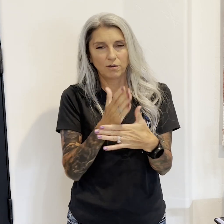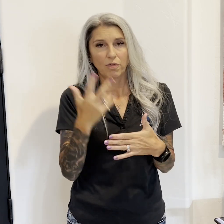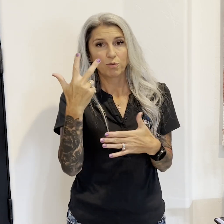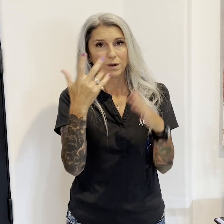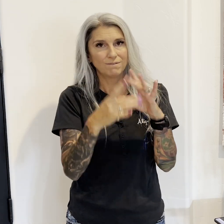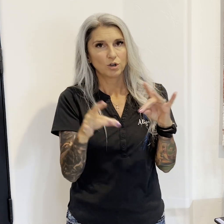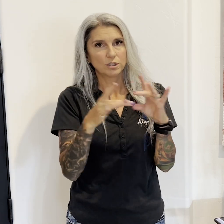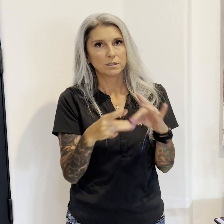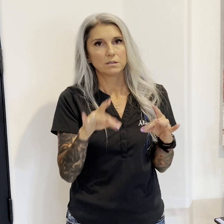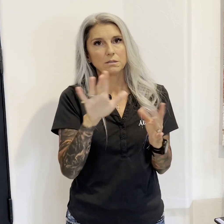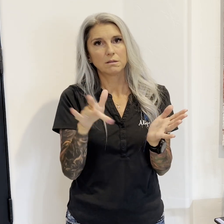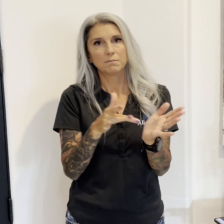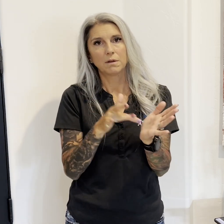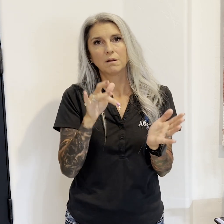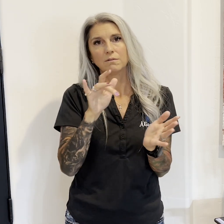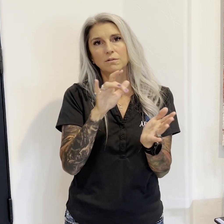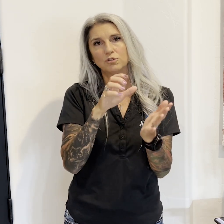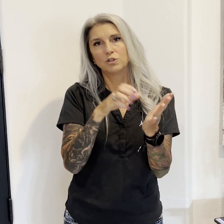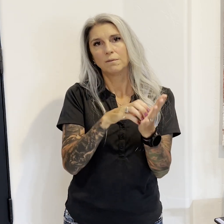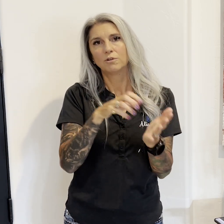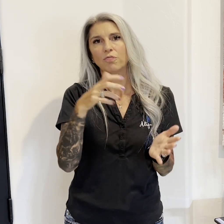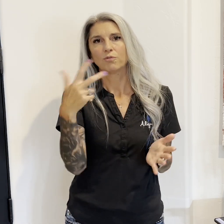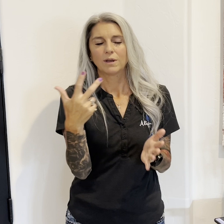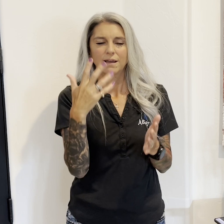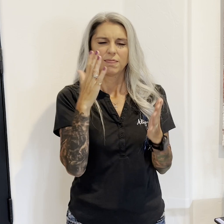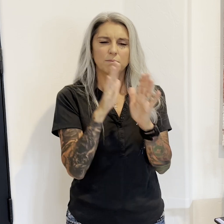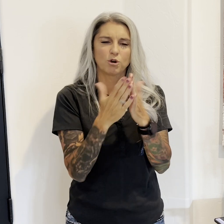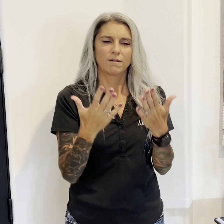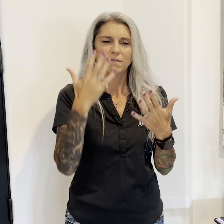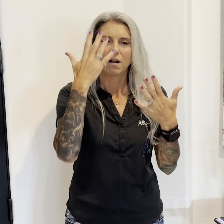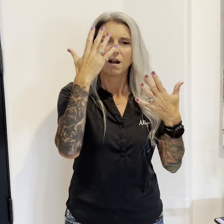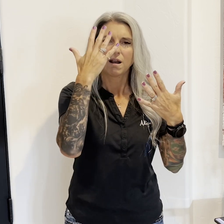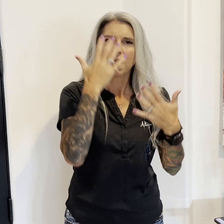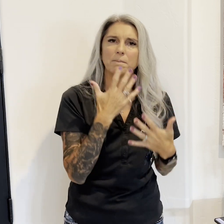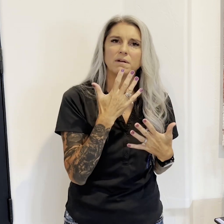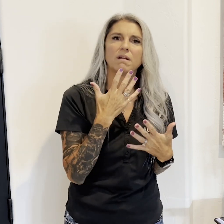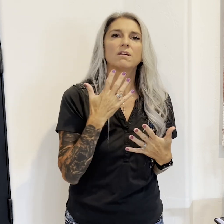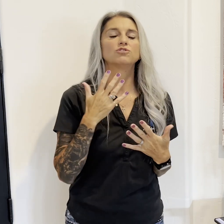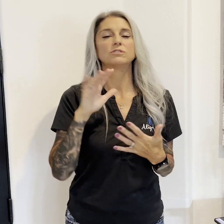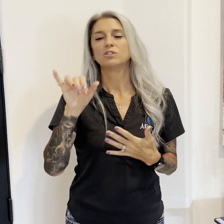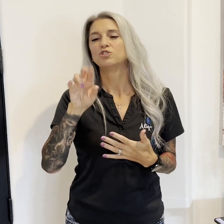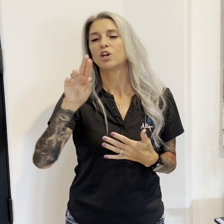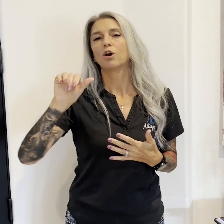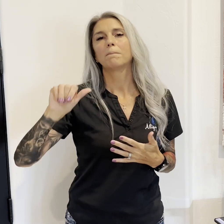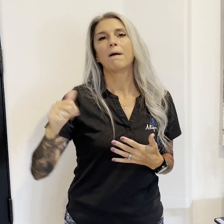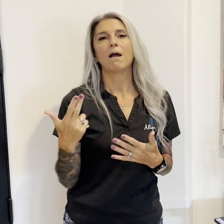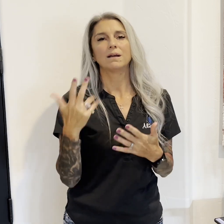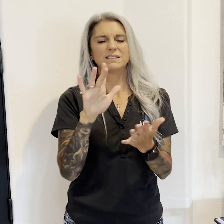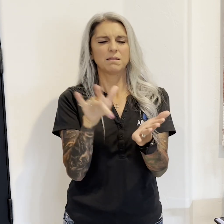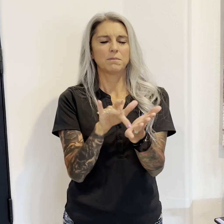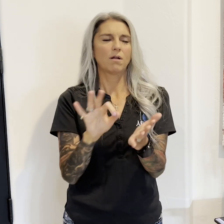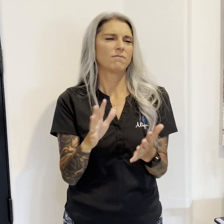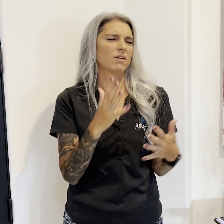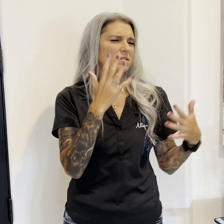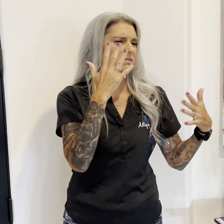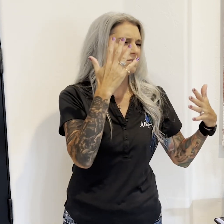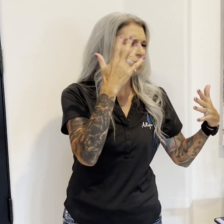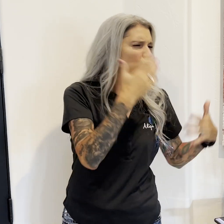So I want to just share those 3 verses out of the midst of chapter 3 in the book of Lamentations as Jeremiah is in the midst of all of